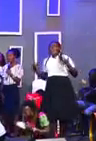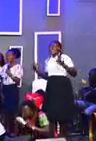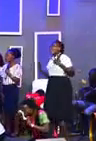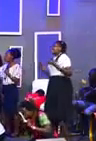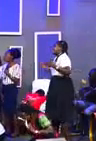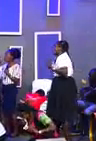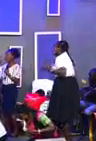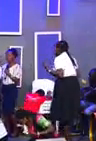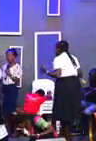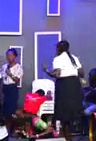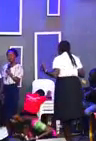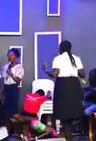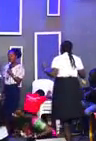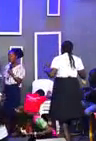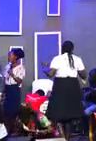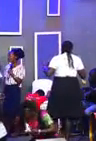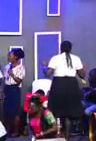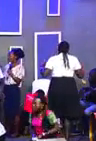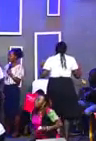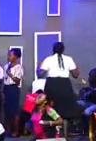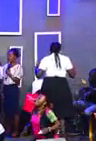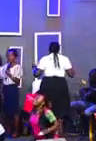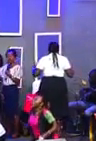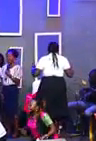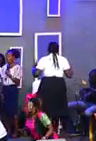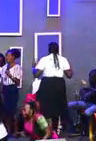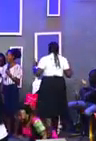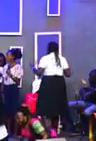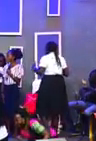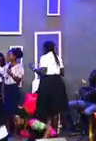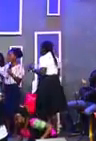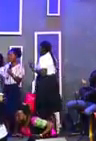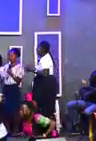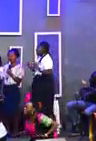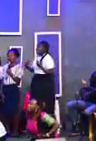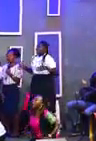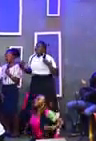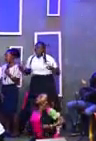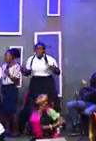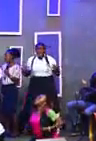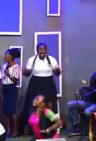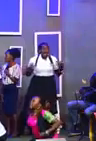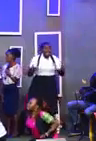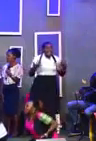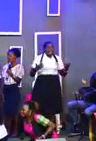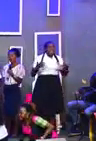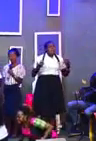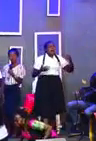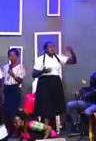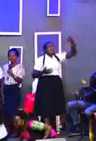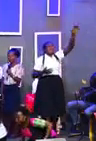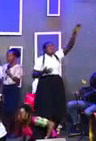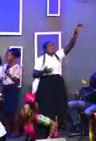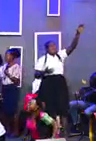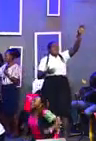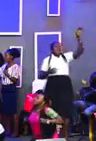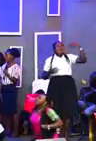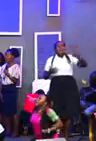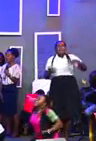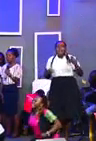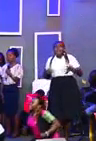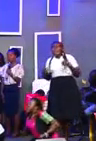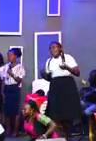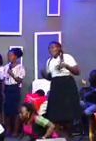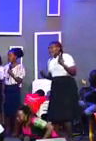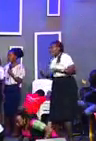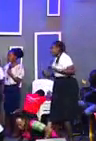yo n'atayiza ababakabaka omuyiza w'ebintu byonna tusabaye ekisa ekirala